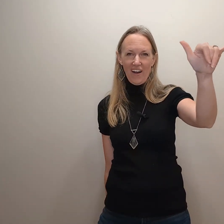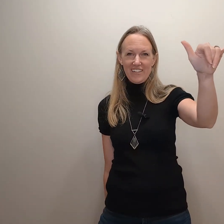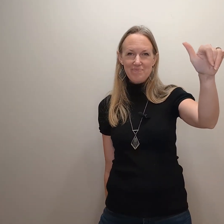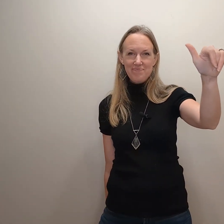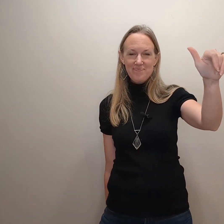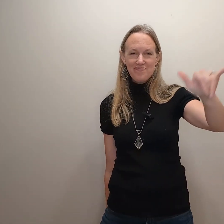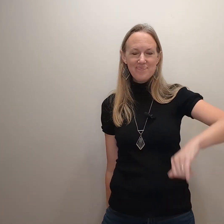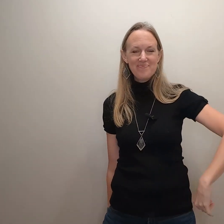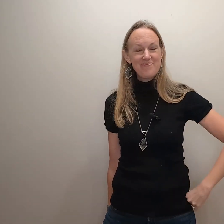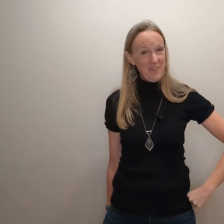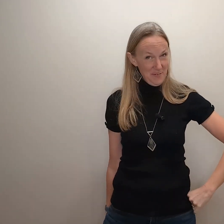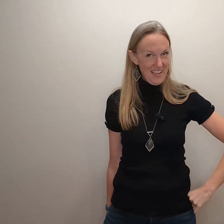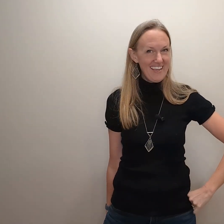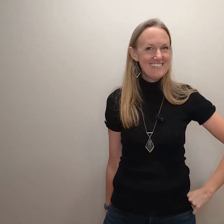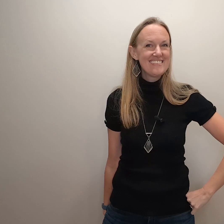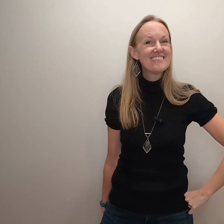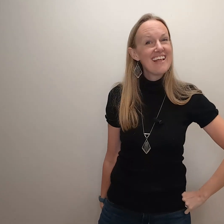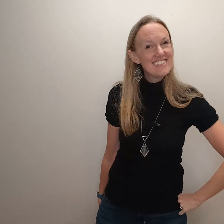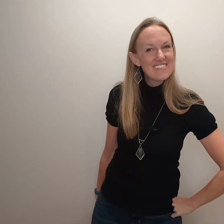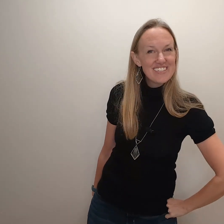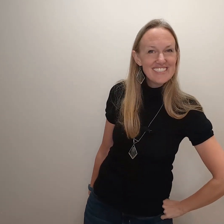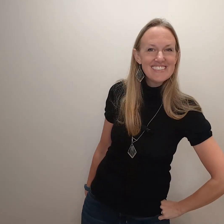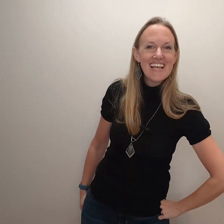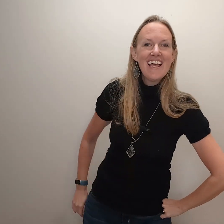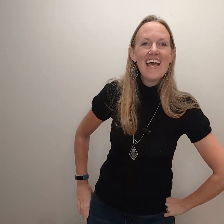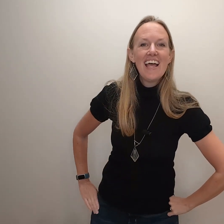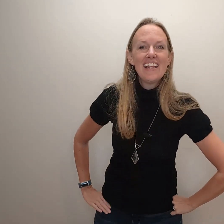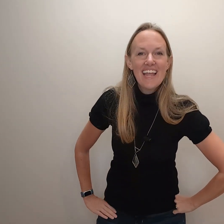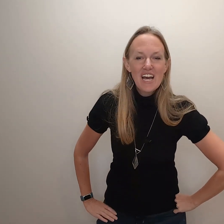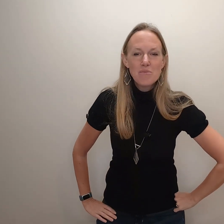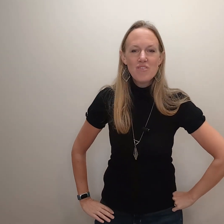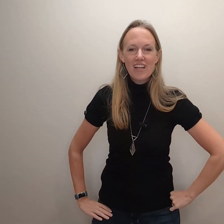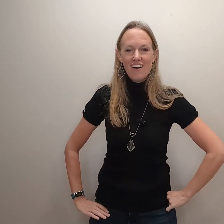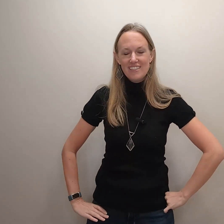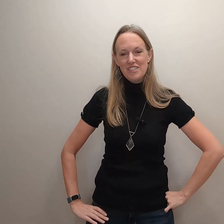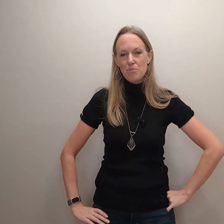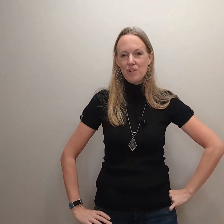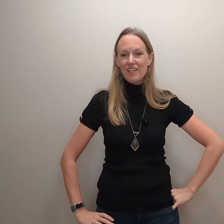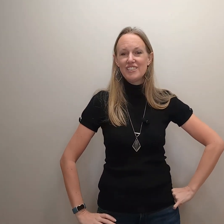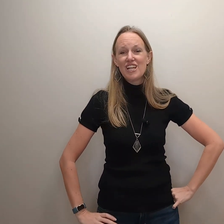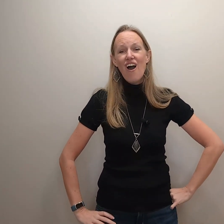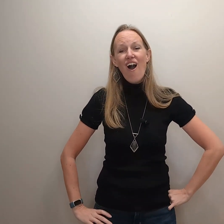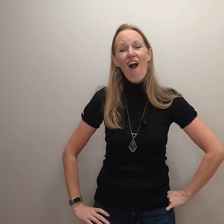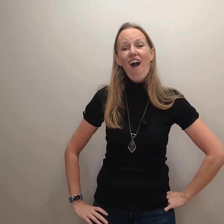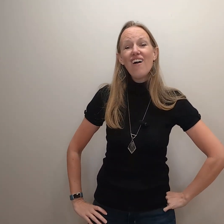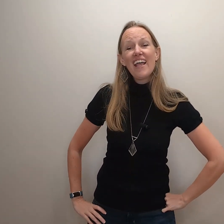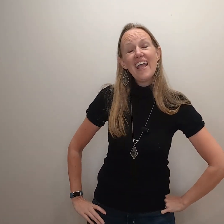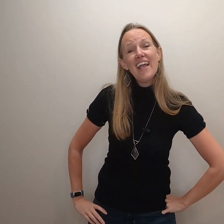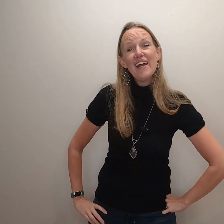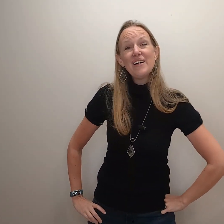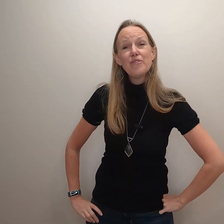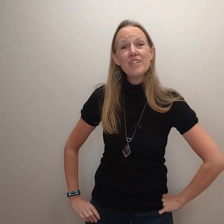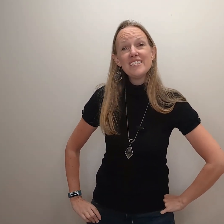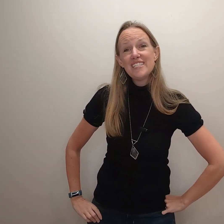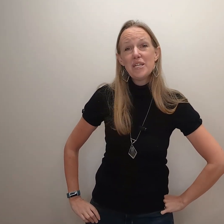forevermore. Okay, so that's the verse. And now moving on to the bridge. All hail,